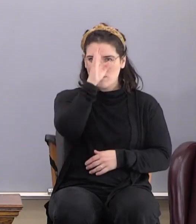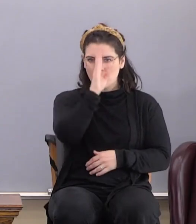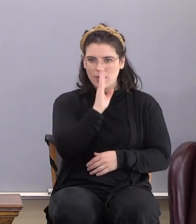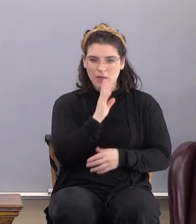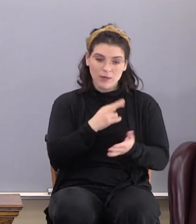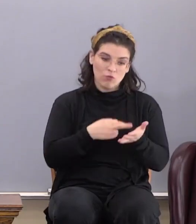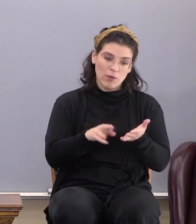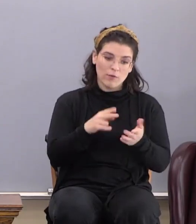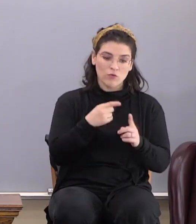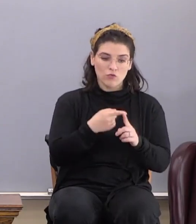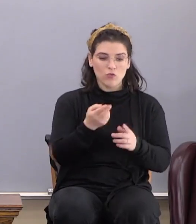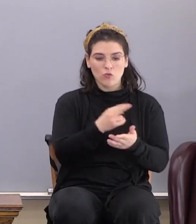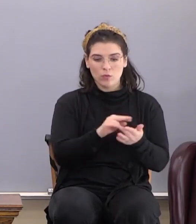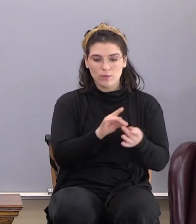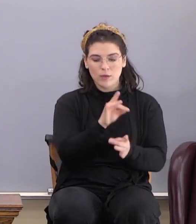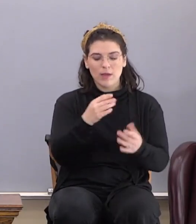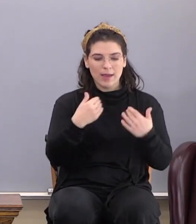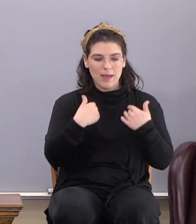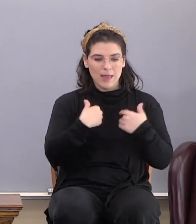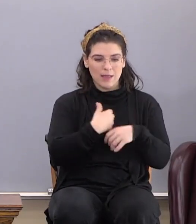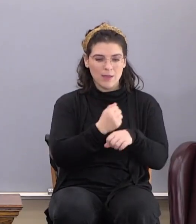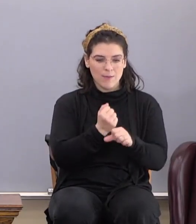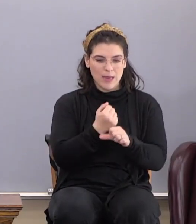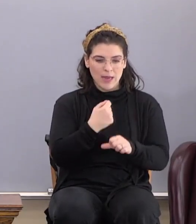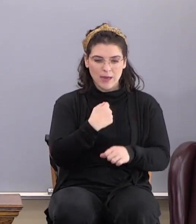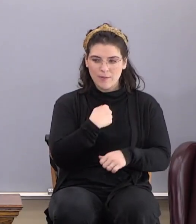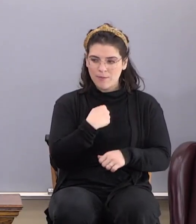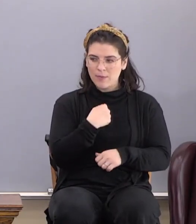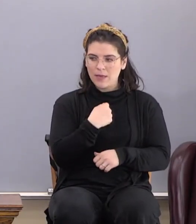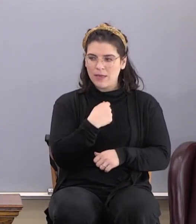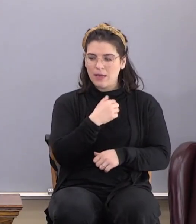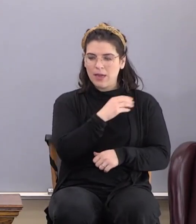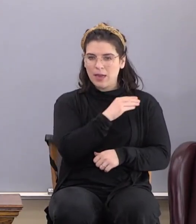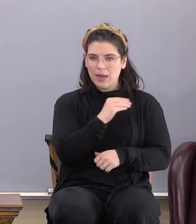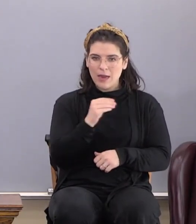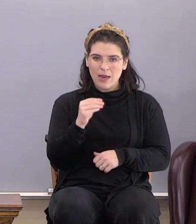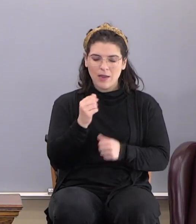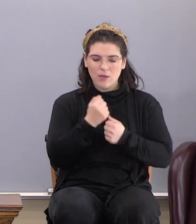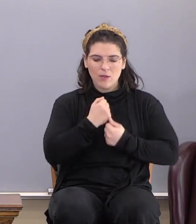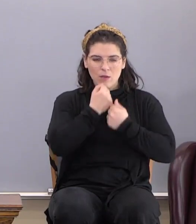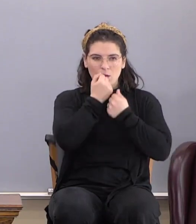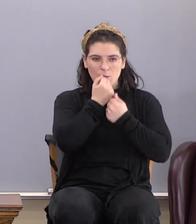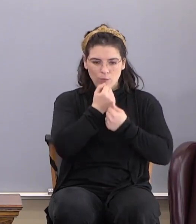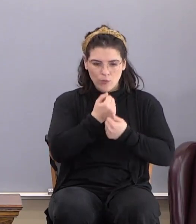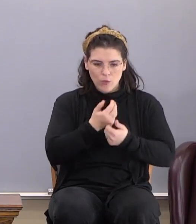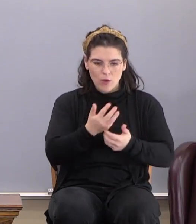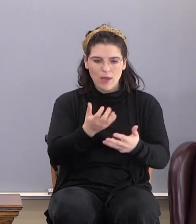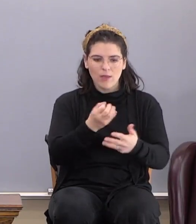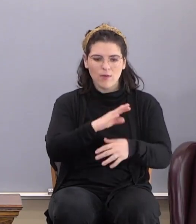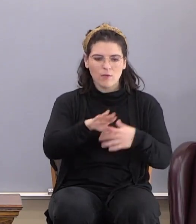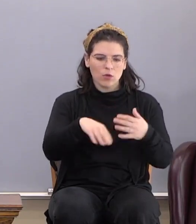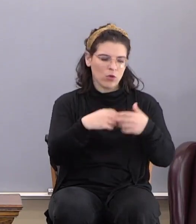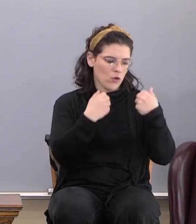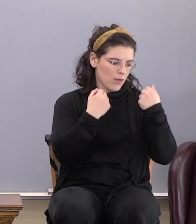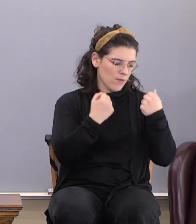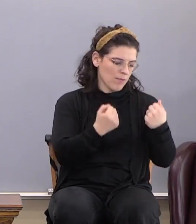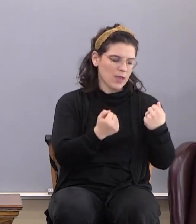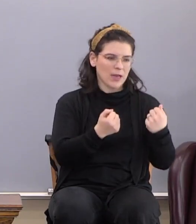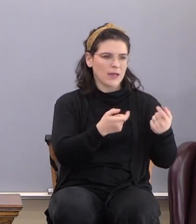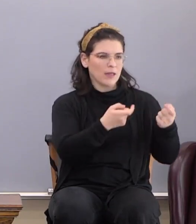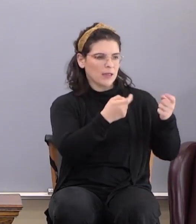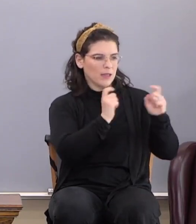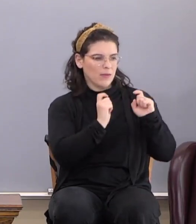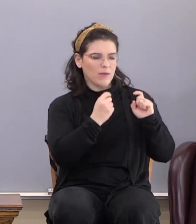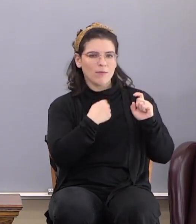Holy Spirit, hath made me, and the breath of the Almighty hath given